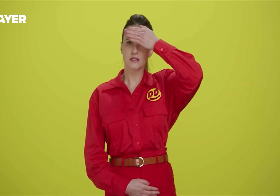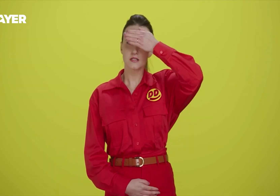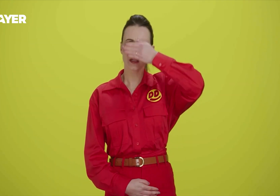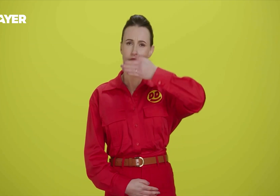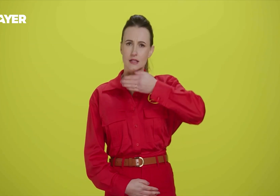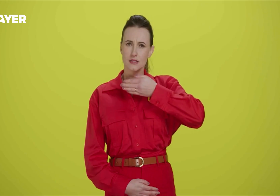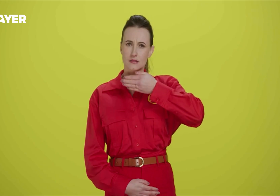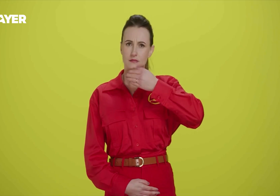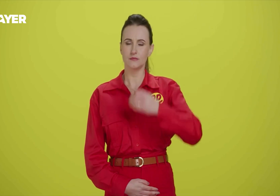Sad.